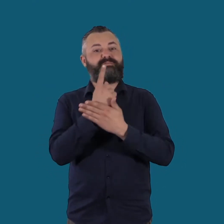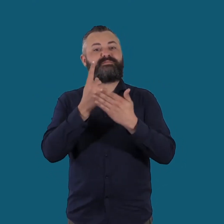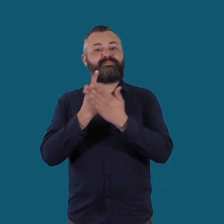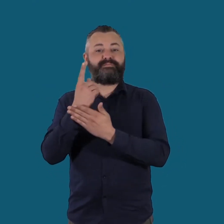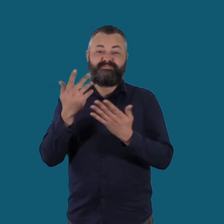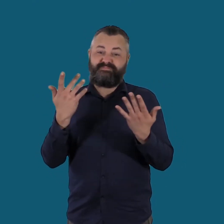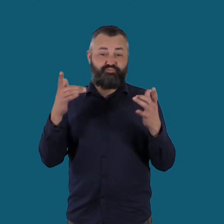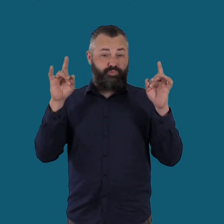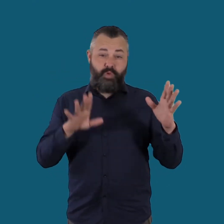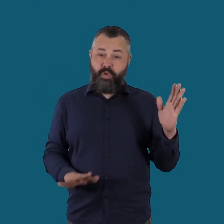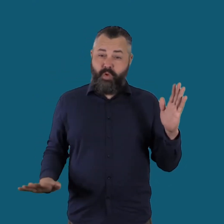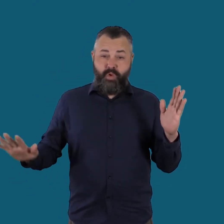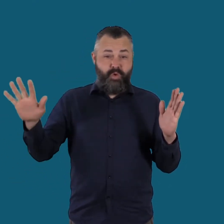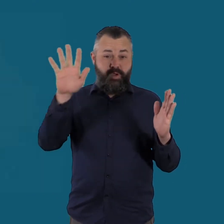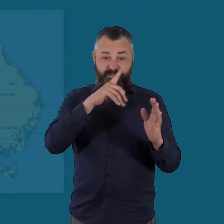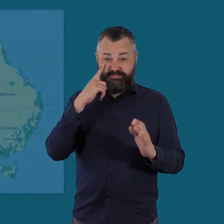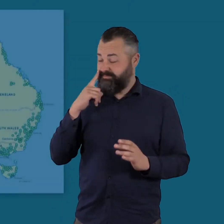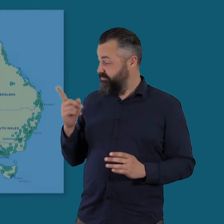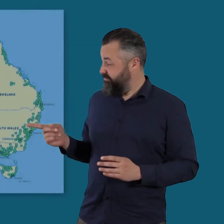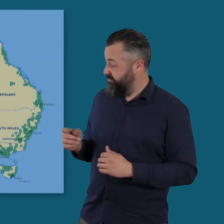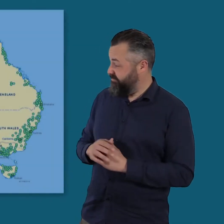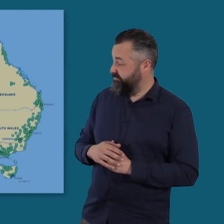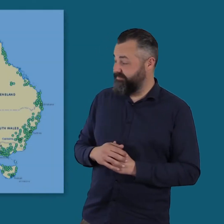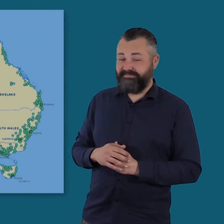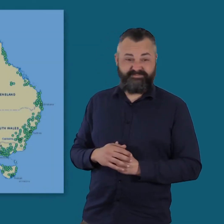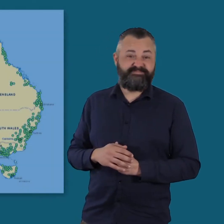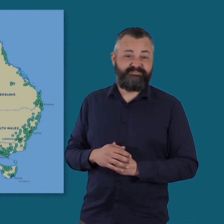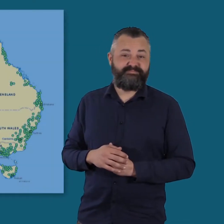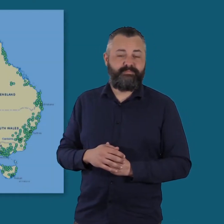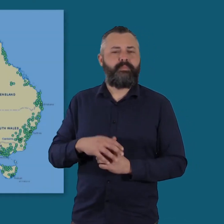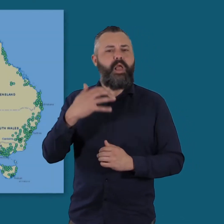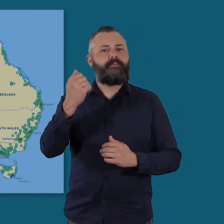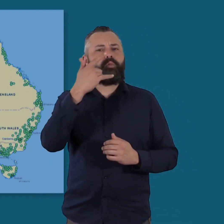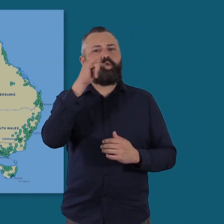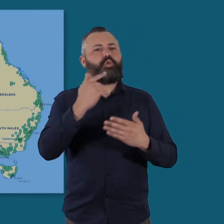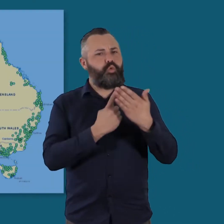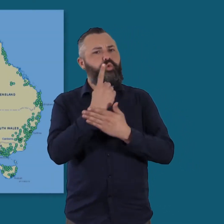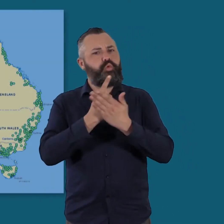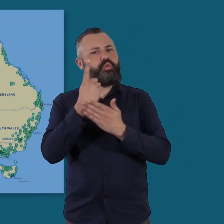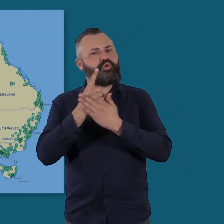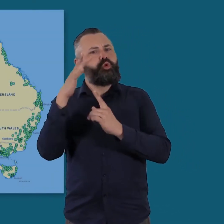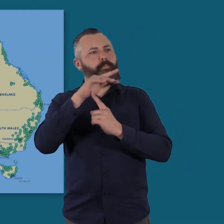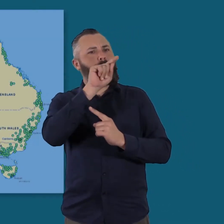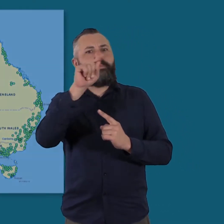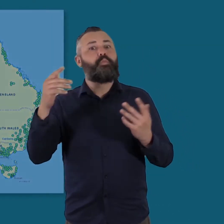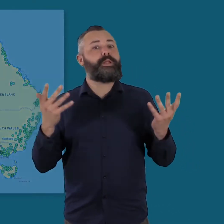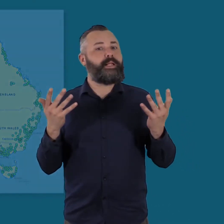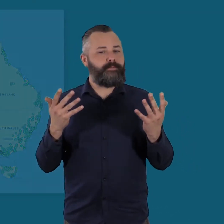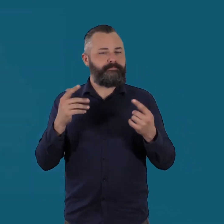When can landslide occur? Every state and territory is at risk from landslides. Types of locations known to be at risk from landslides